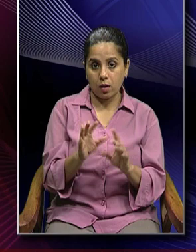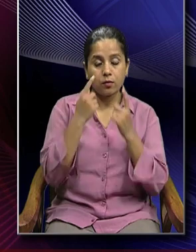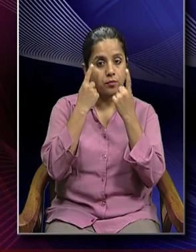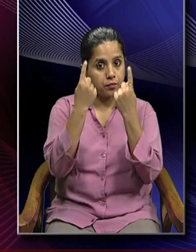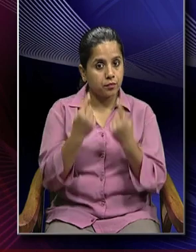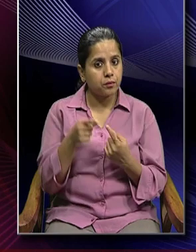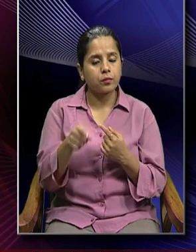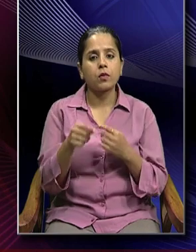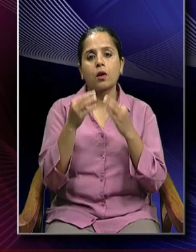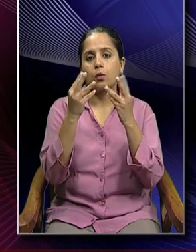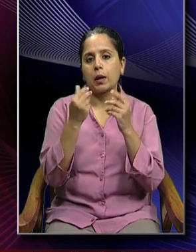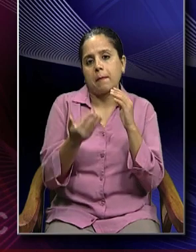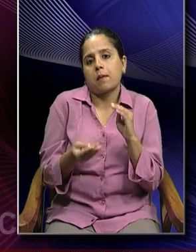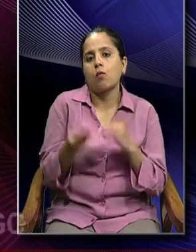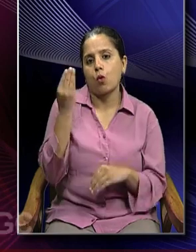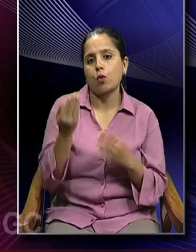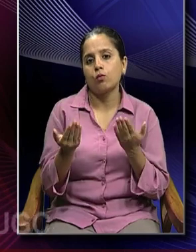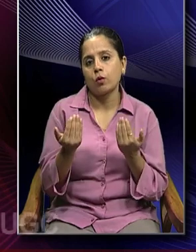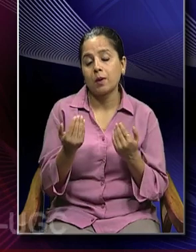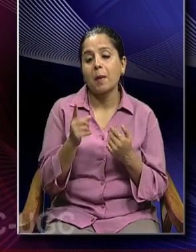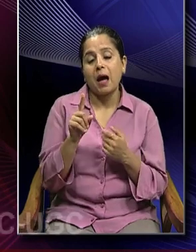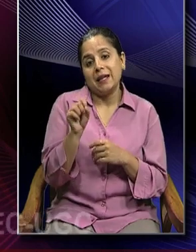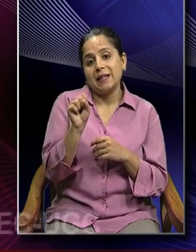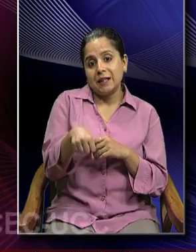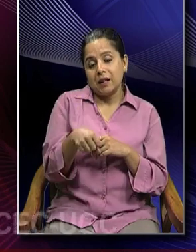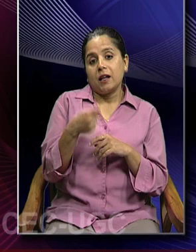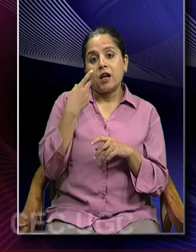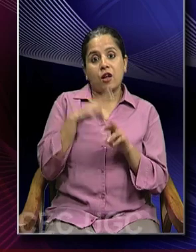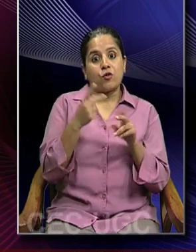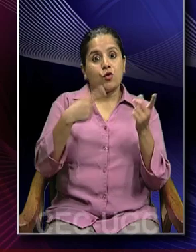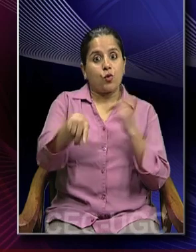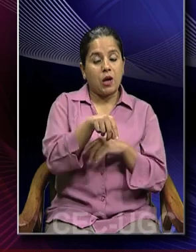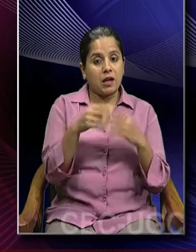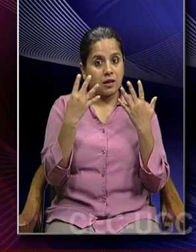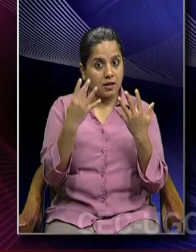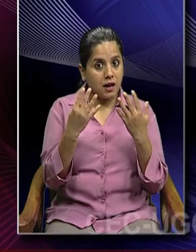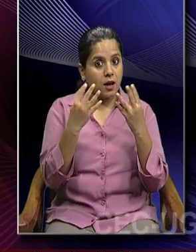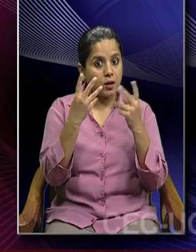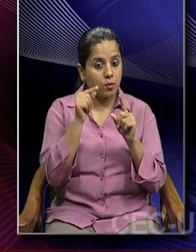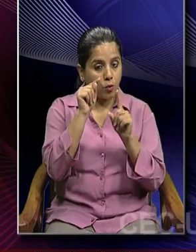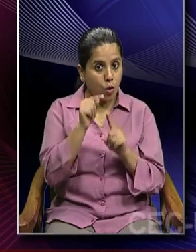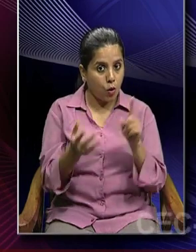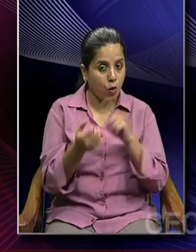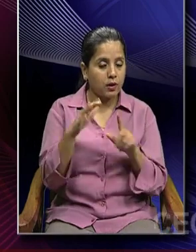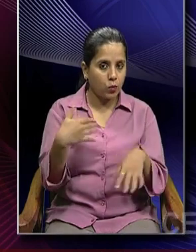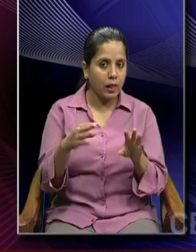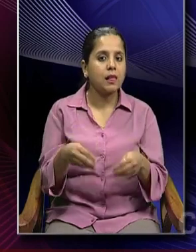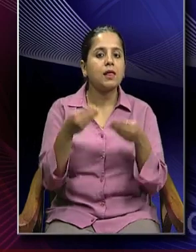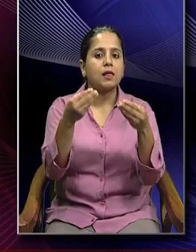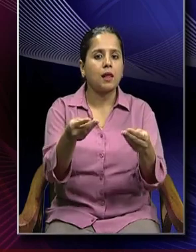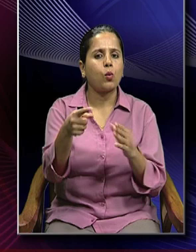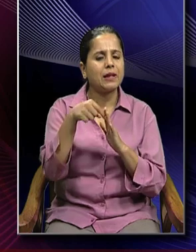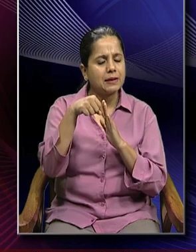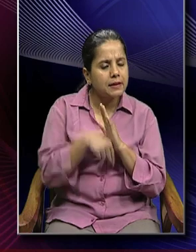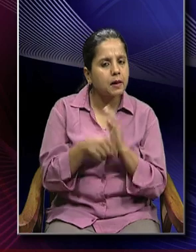the points may increase. But yes, of course, if you take these 9 points, it is going to offer you the